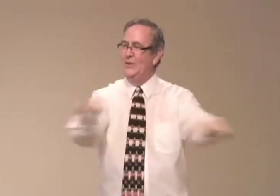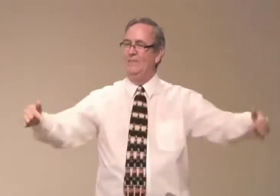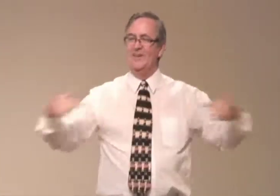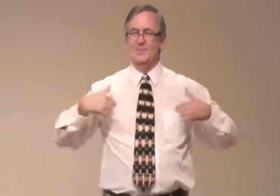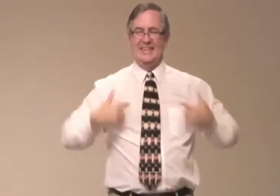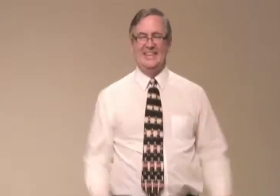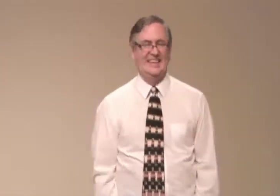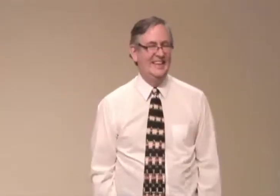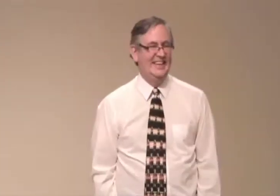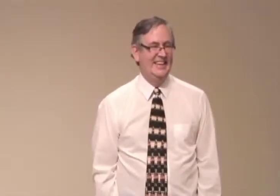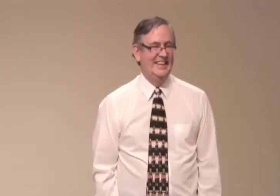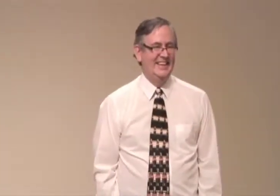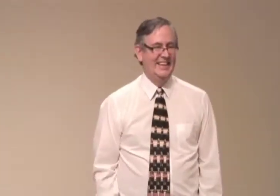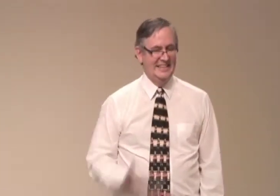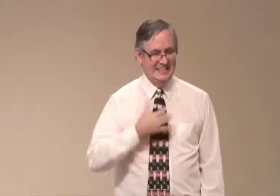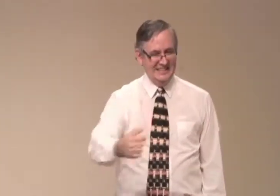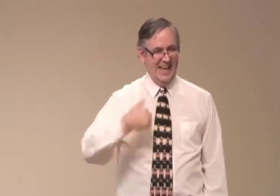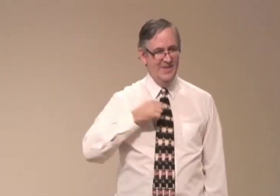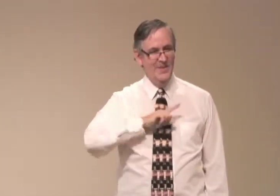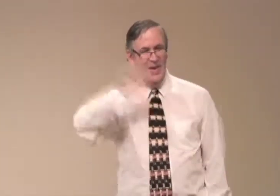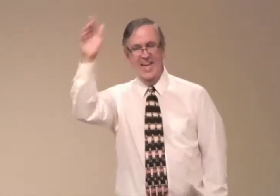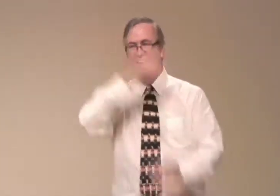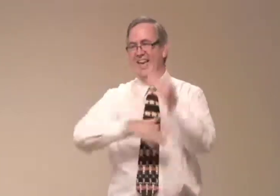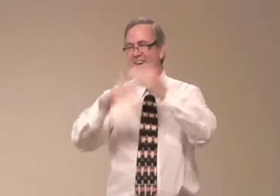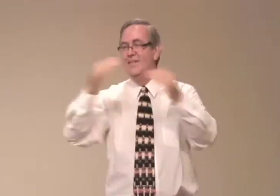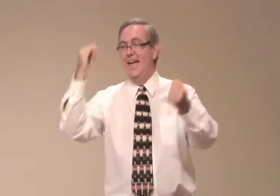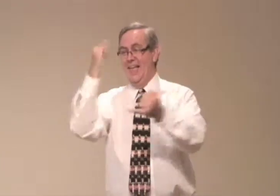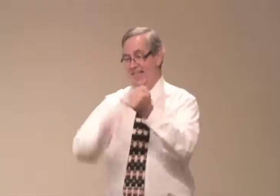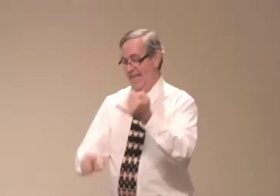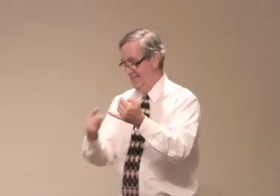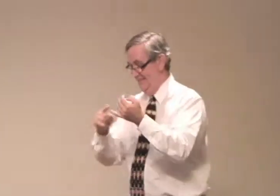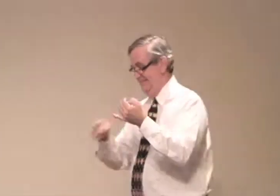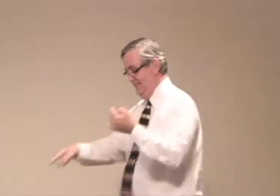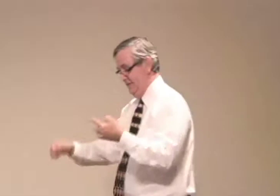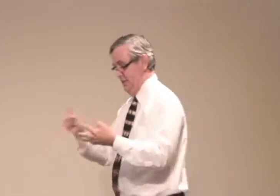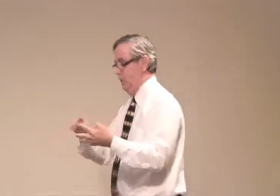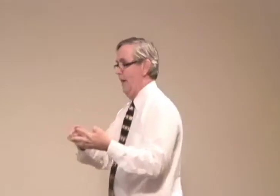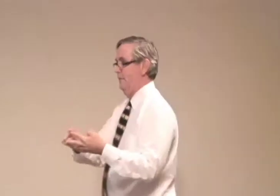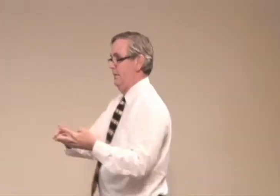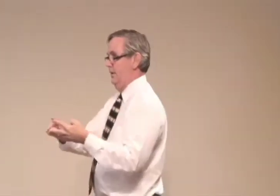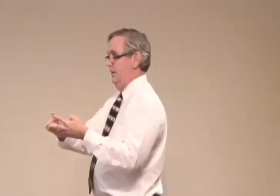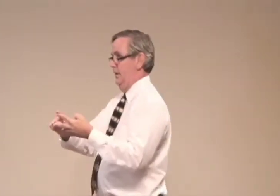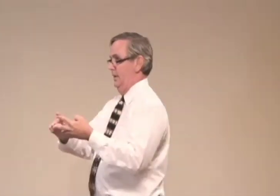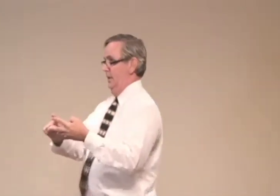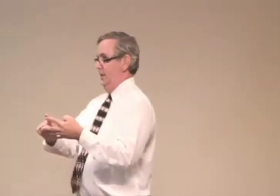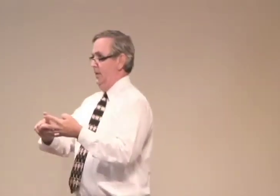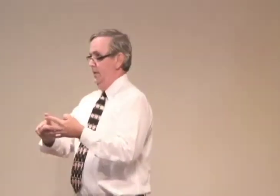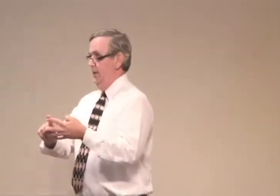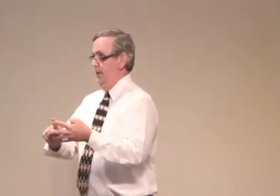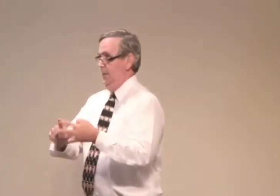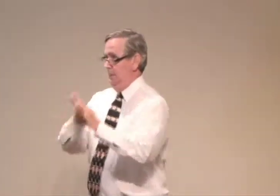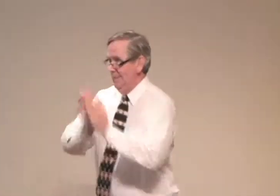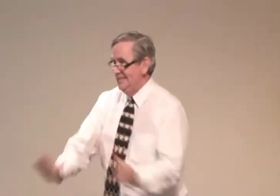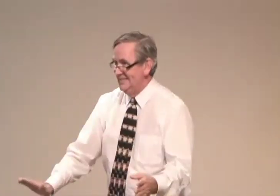going to come again for you and for me he's going to take us to heaven and then lastly first we have